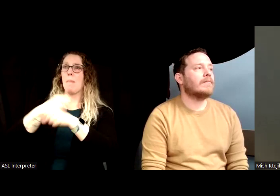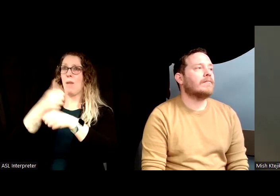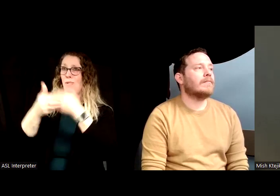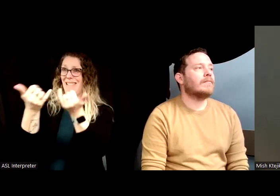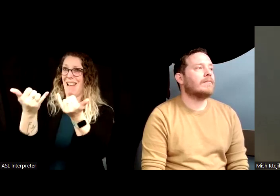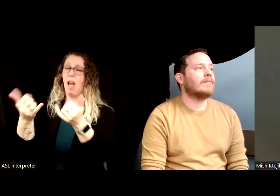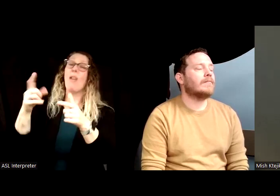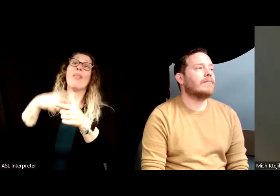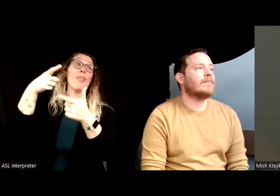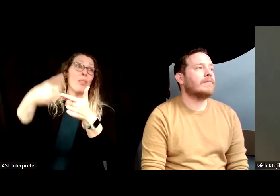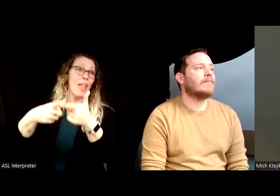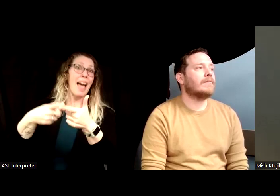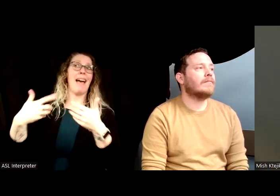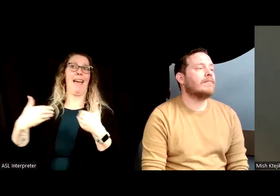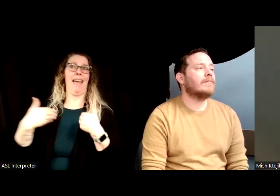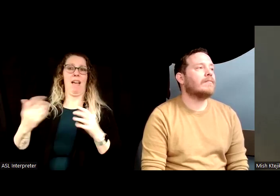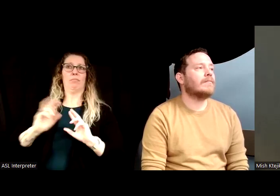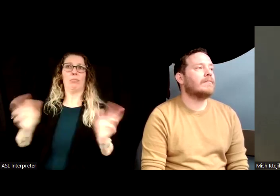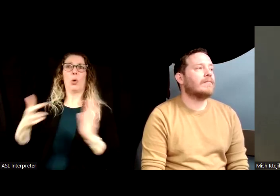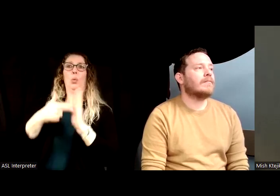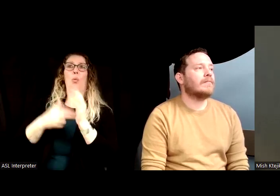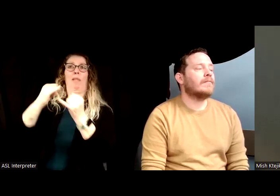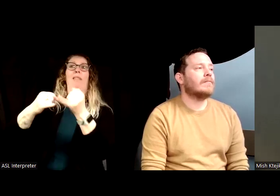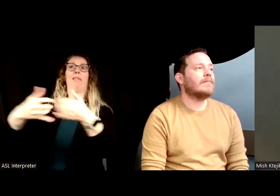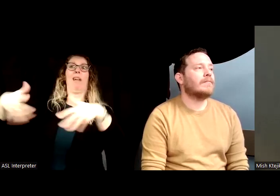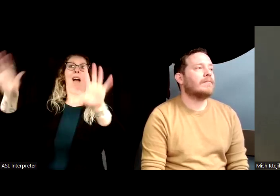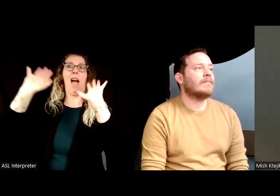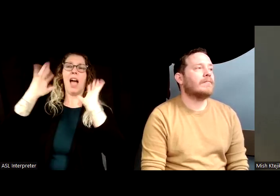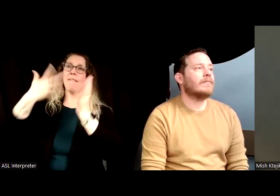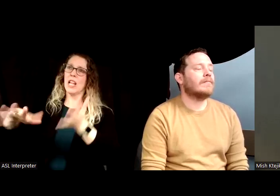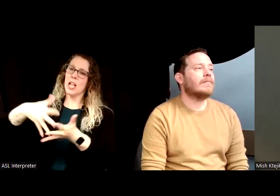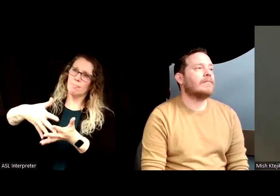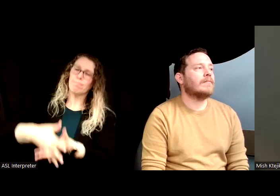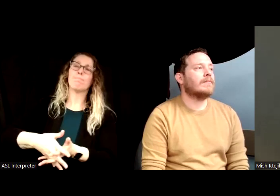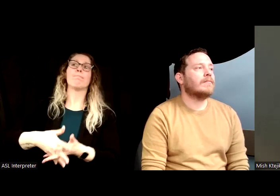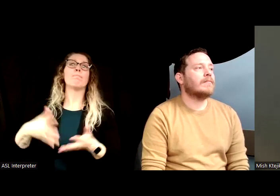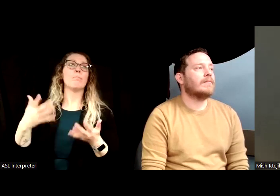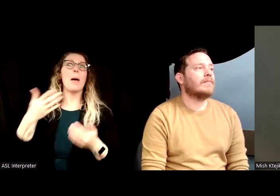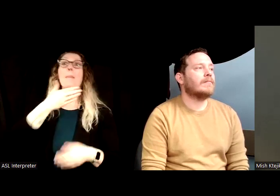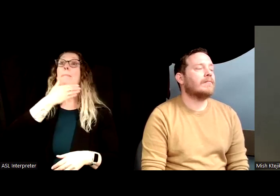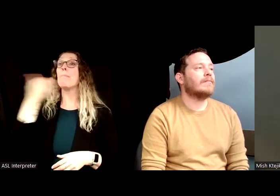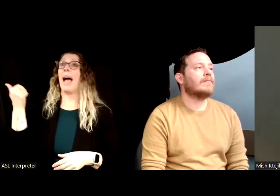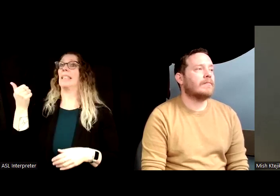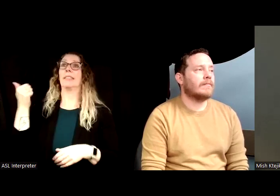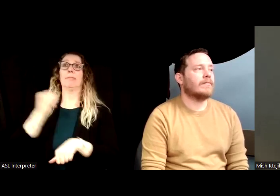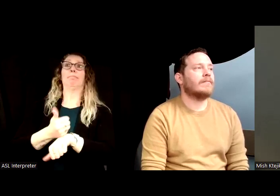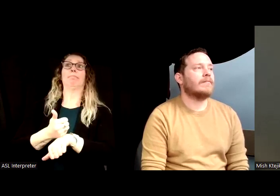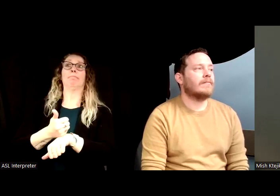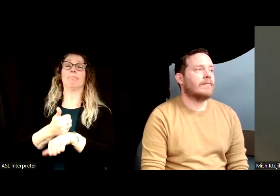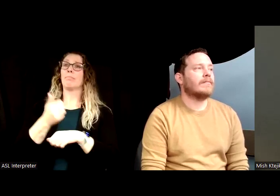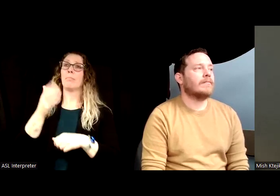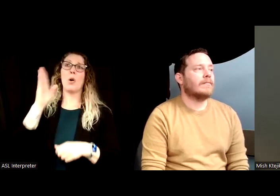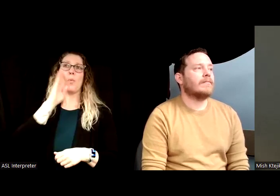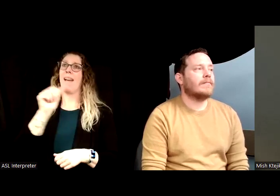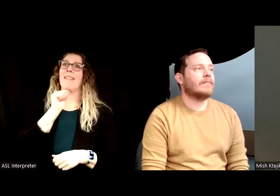a nice set of rules at the end that's been vetted and the best they can be. That we're